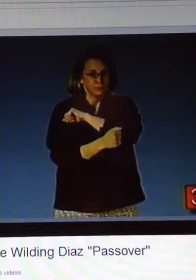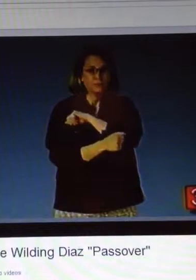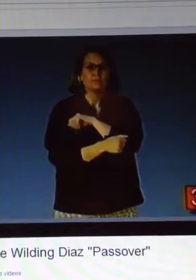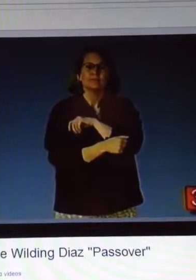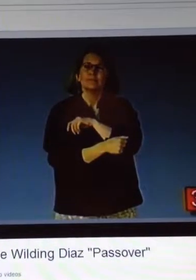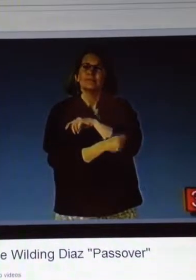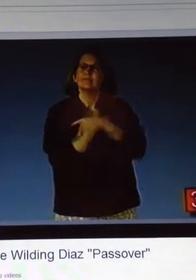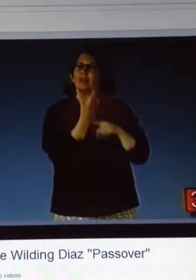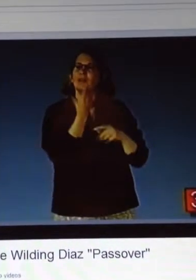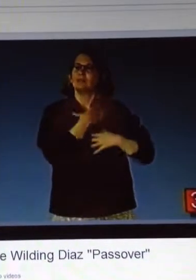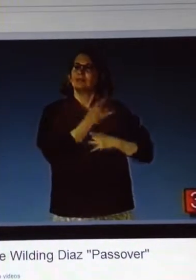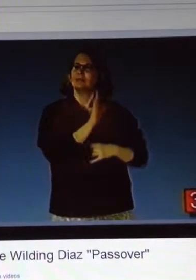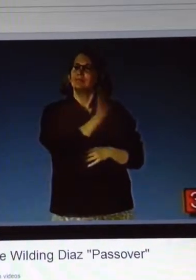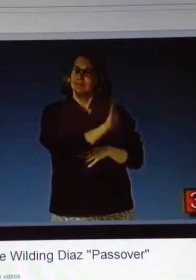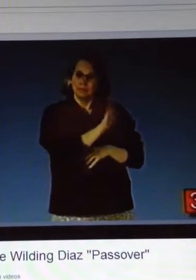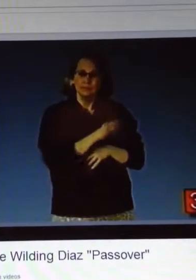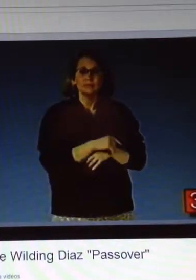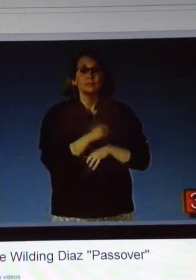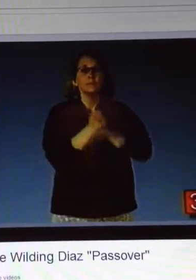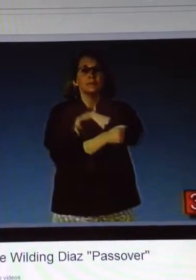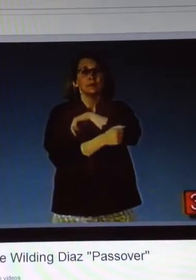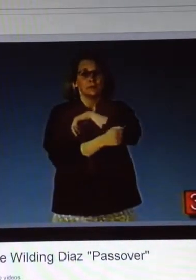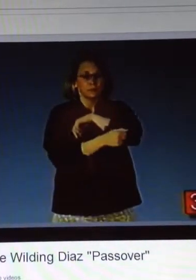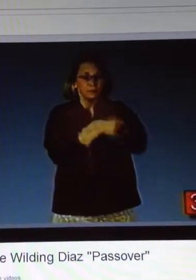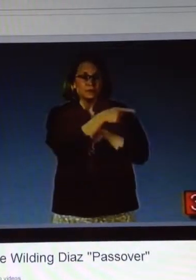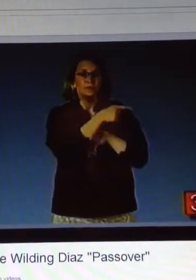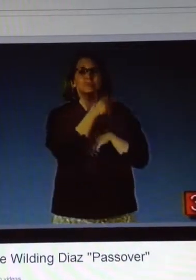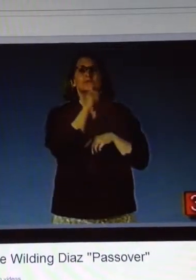most particularly the Passover.